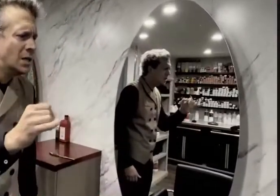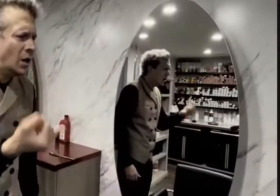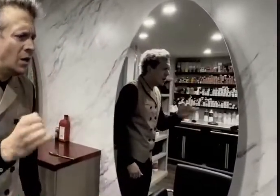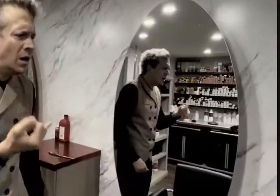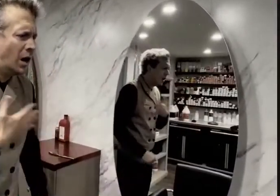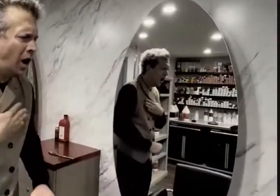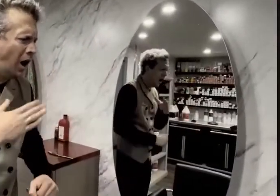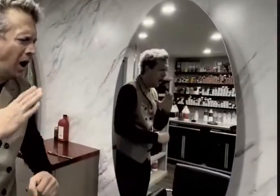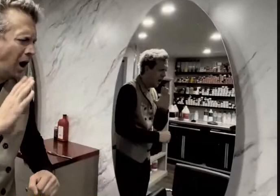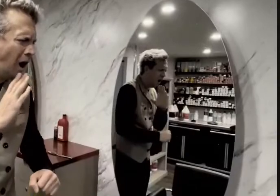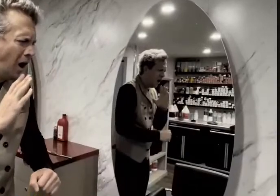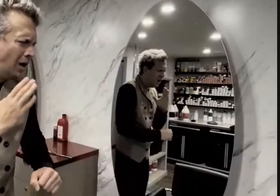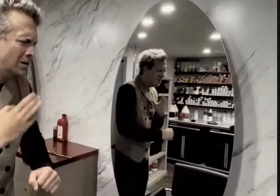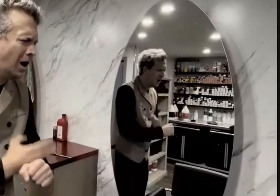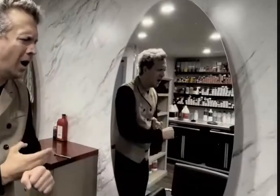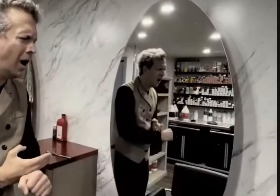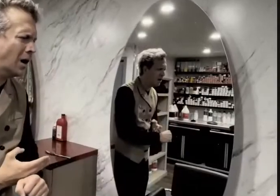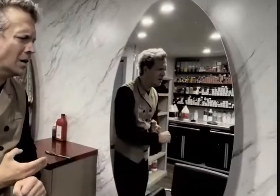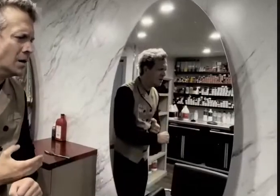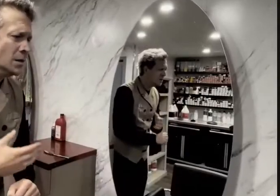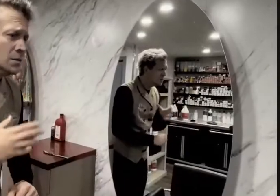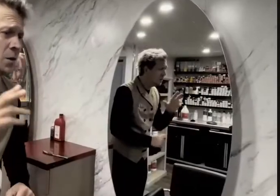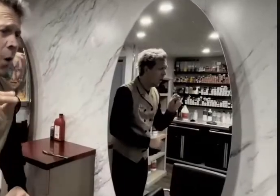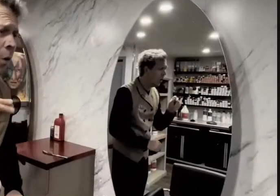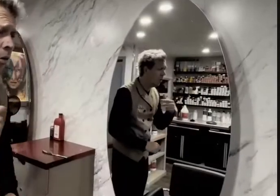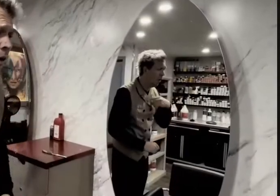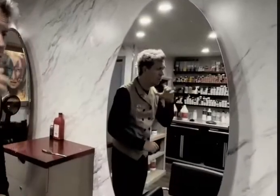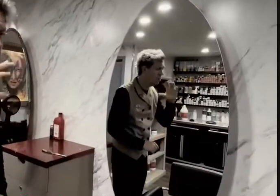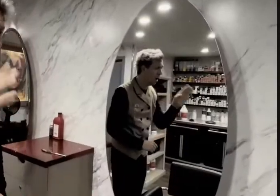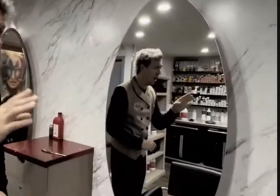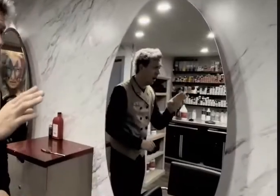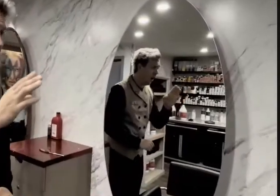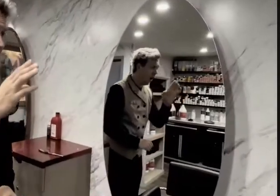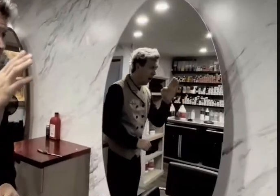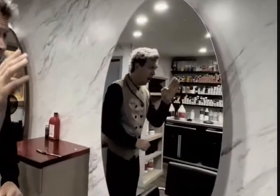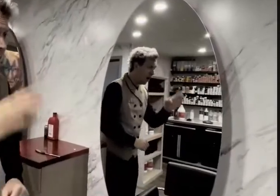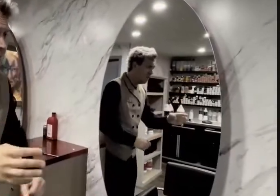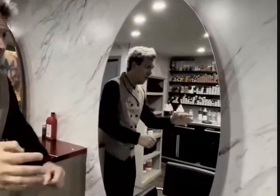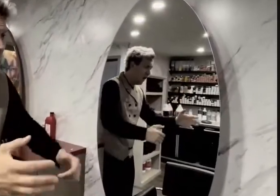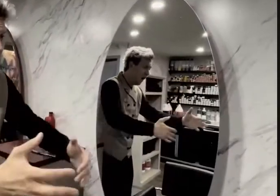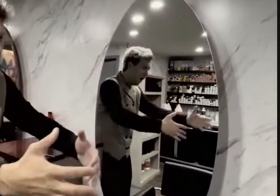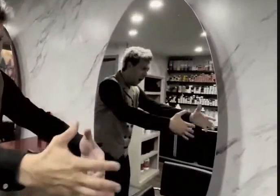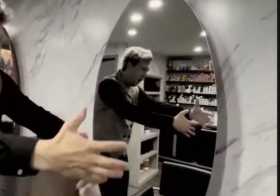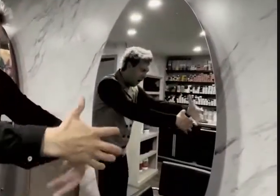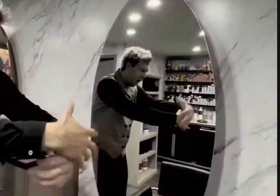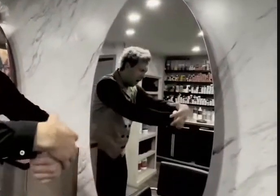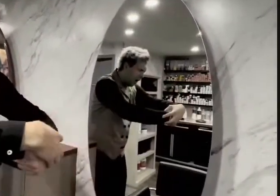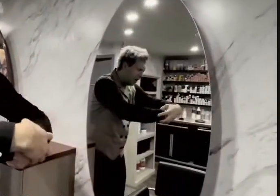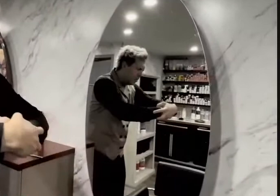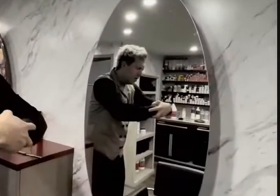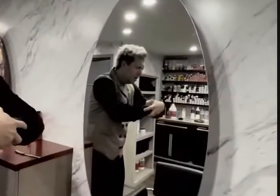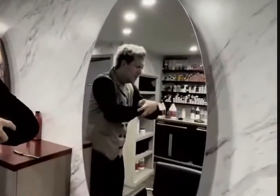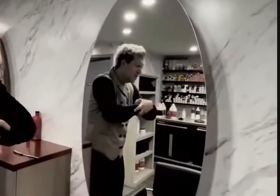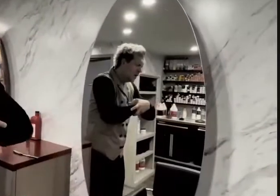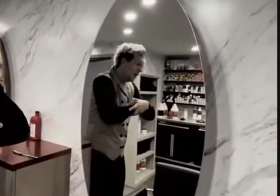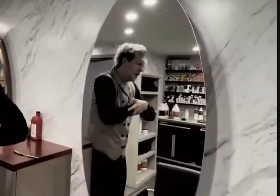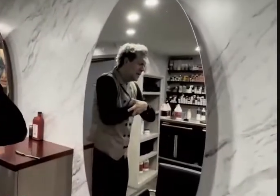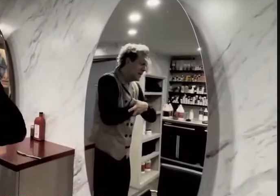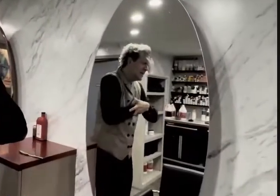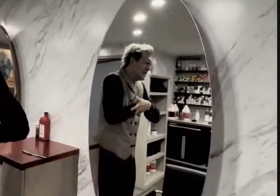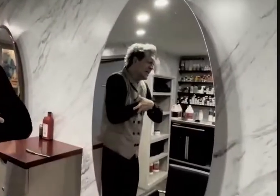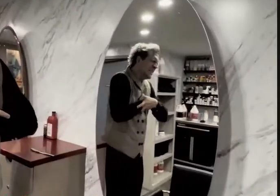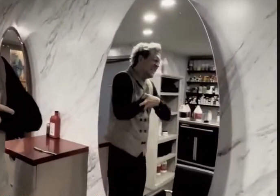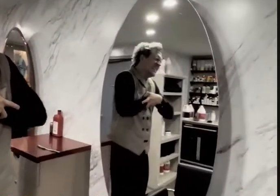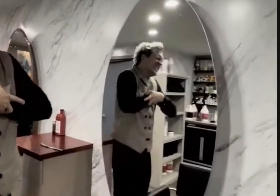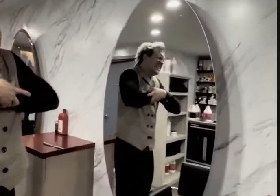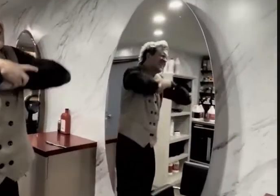See Joanna, no, I'll never come again